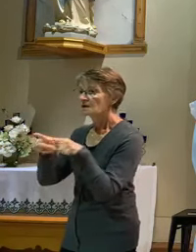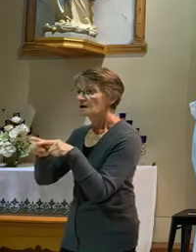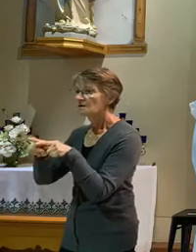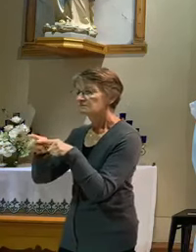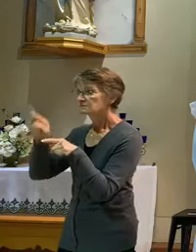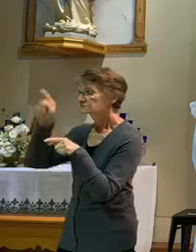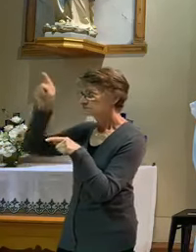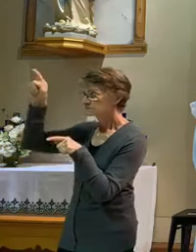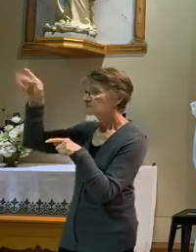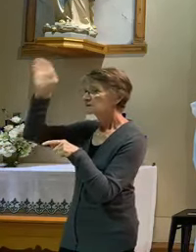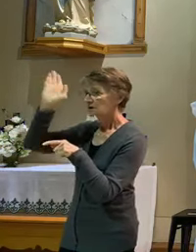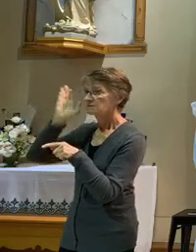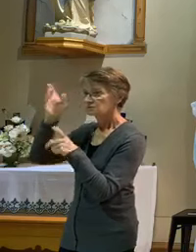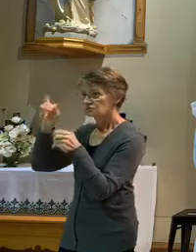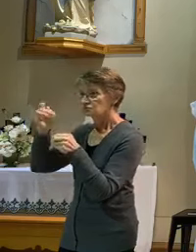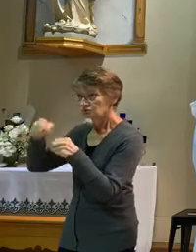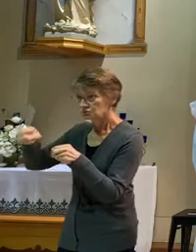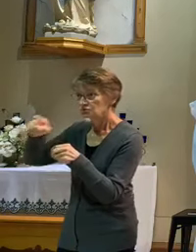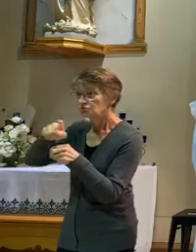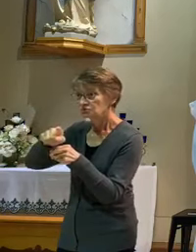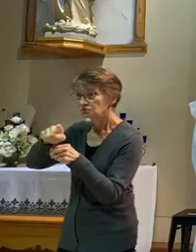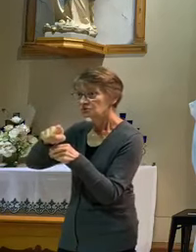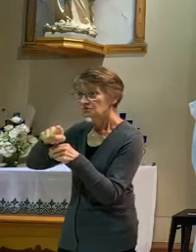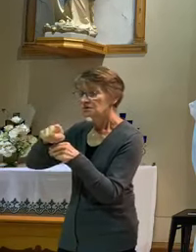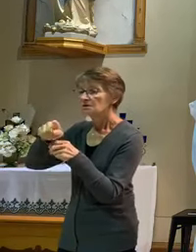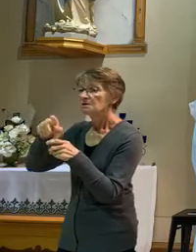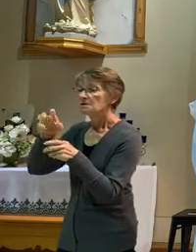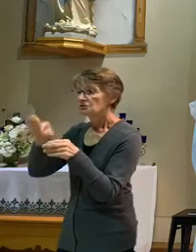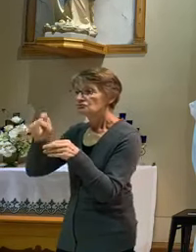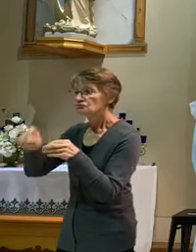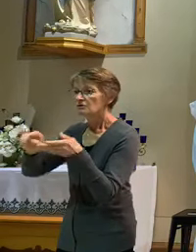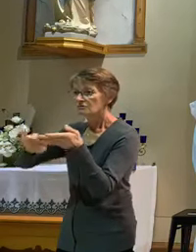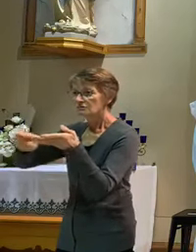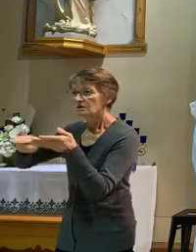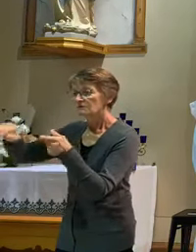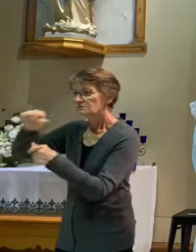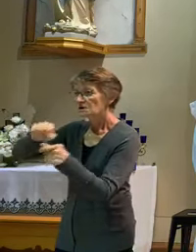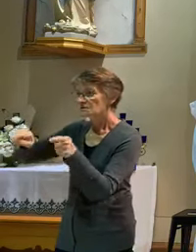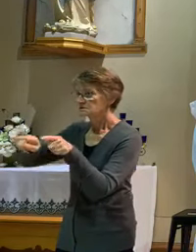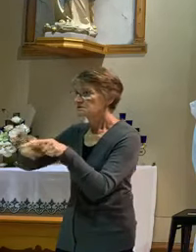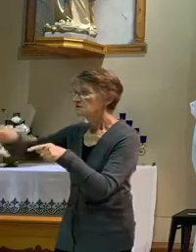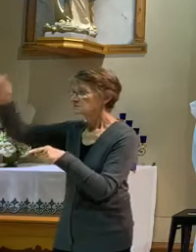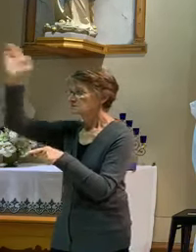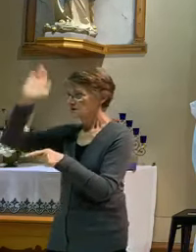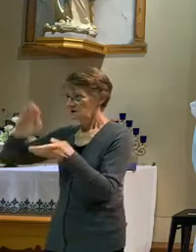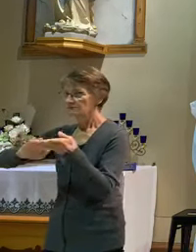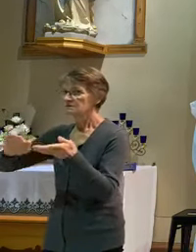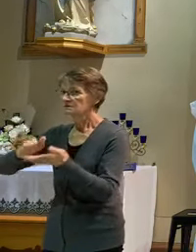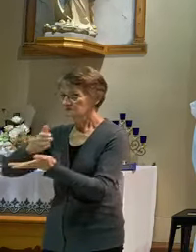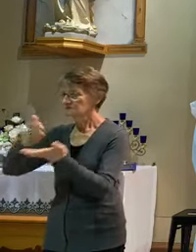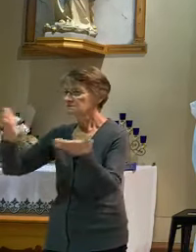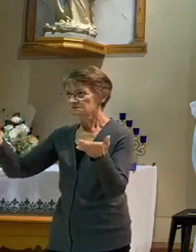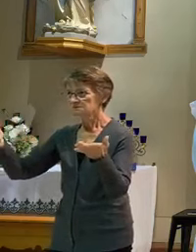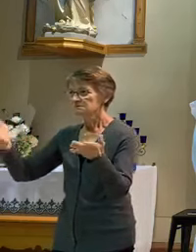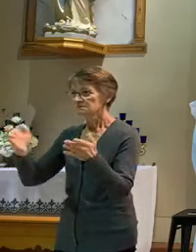do to you, unless each of you forgives your brothers from your